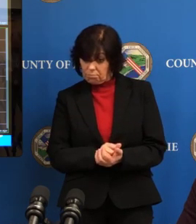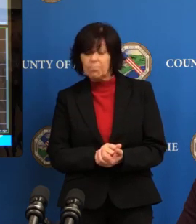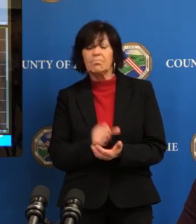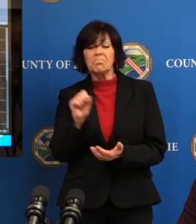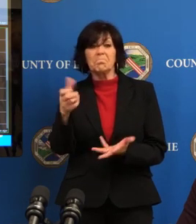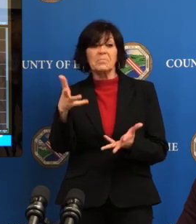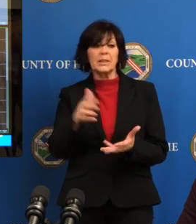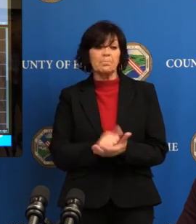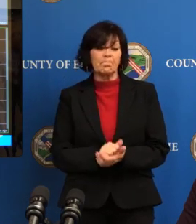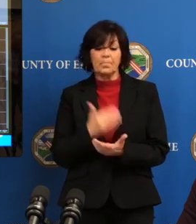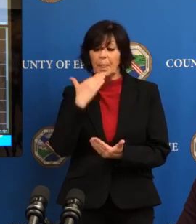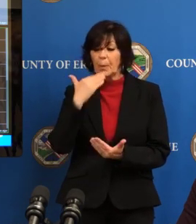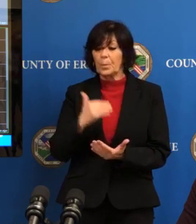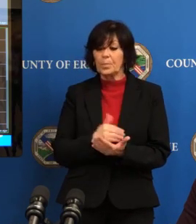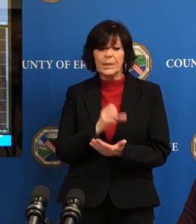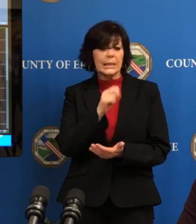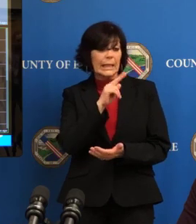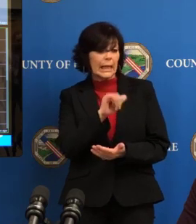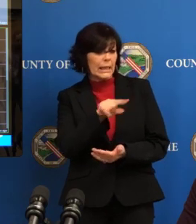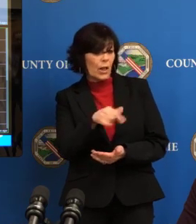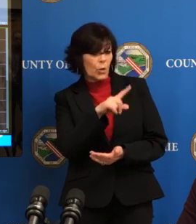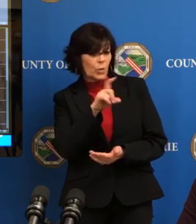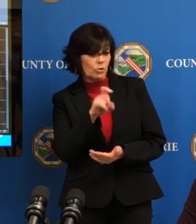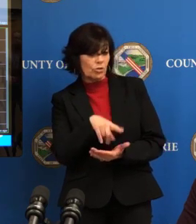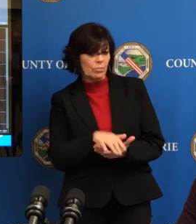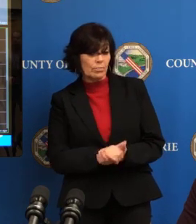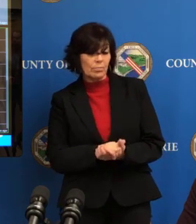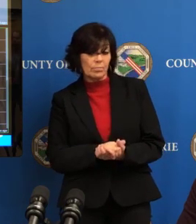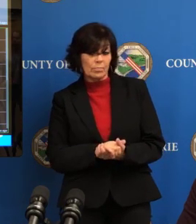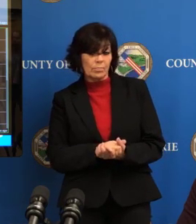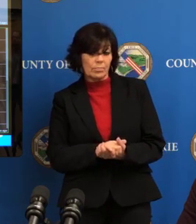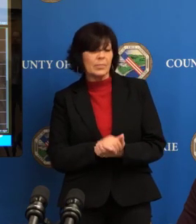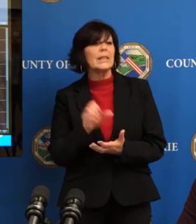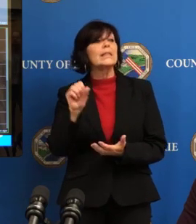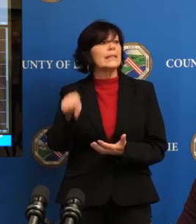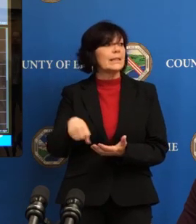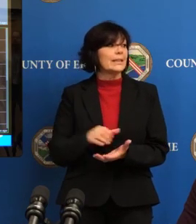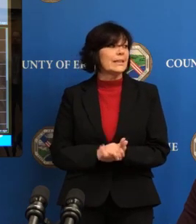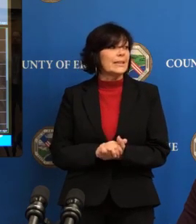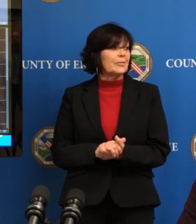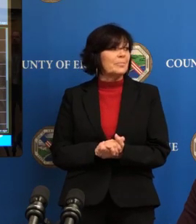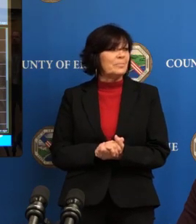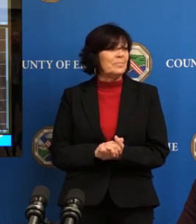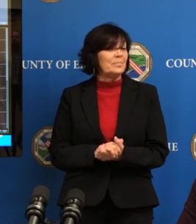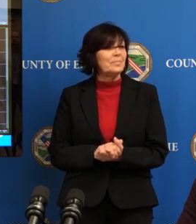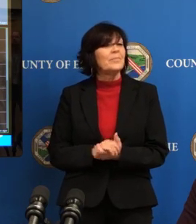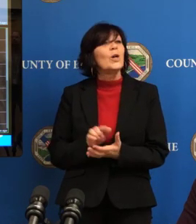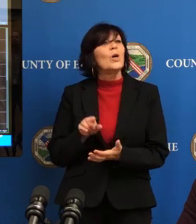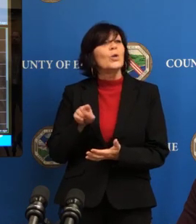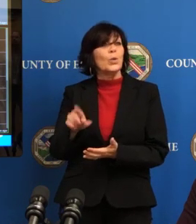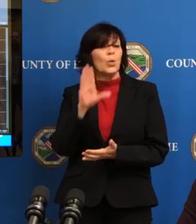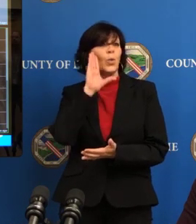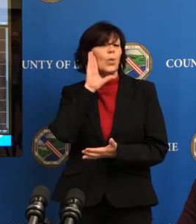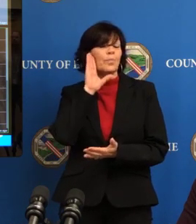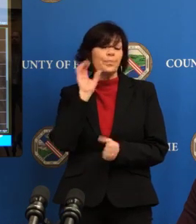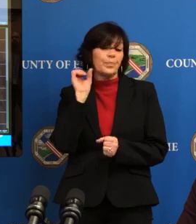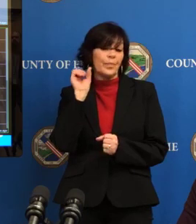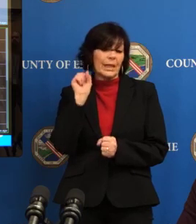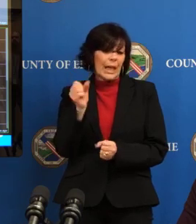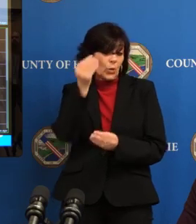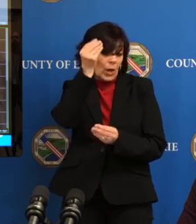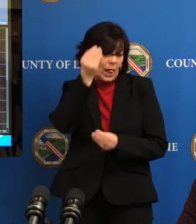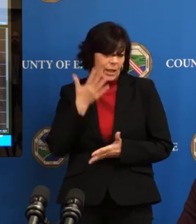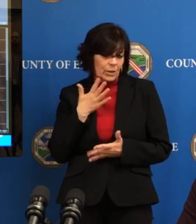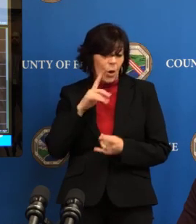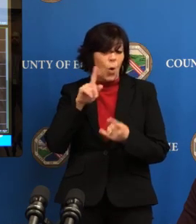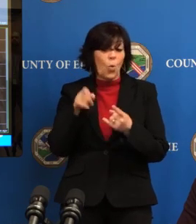Yes, I'm all set. Thank you. Okay. Sandy, do you have any other questions? Yes. So you will be, can you let us know when